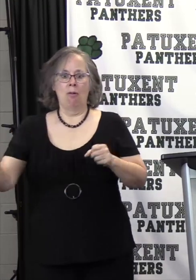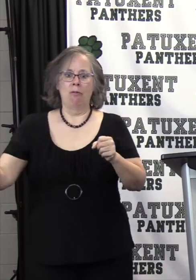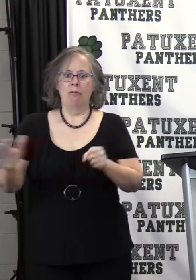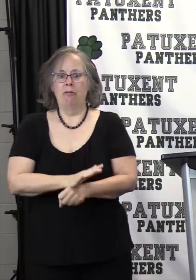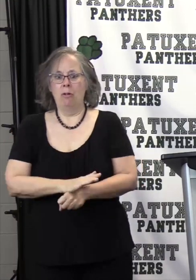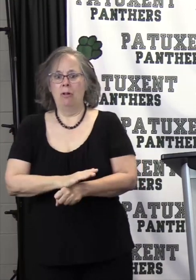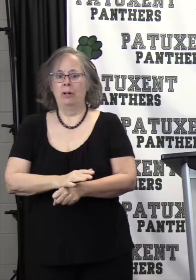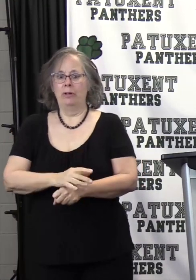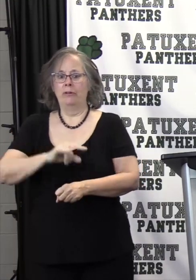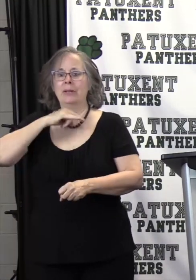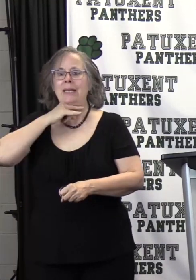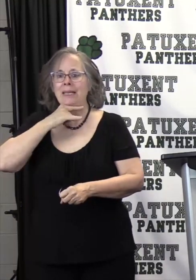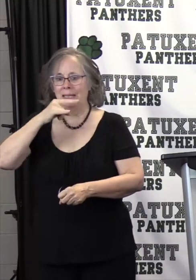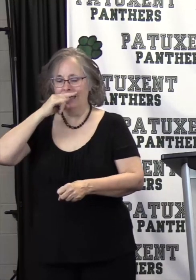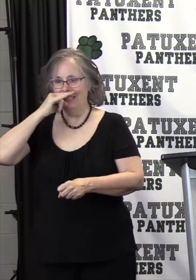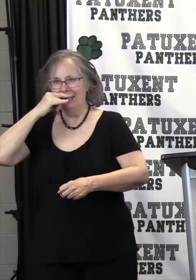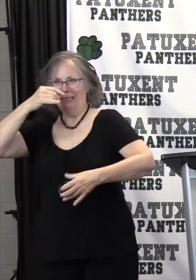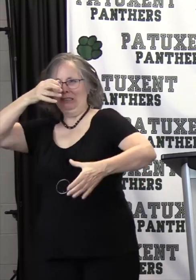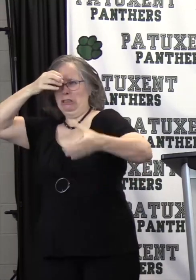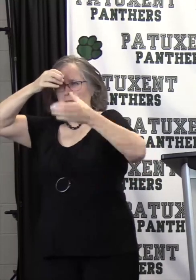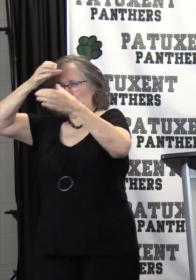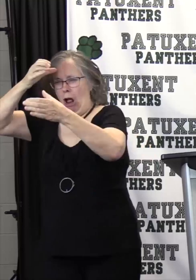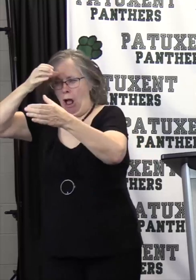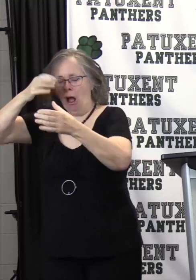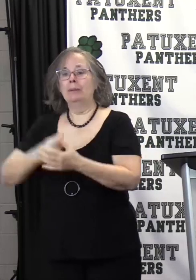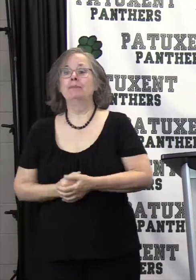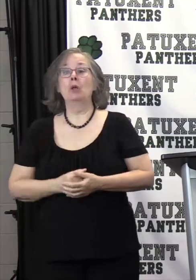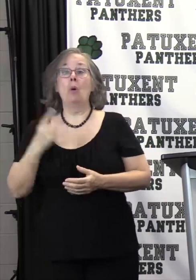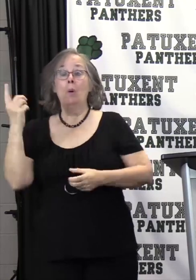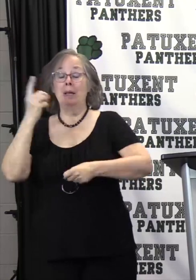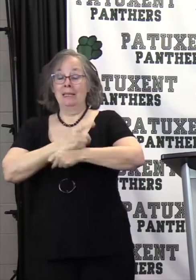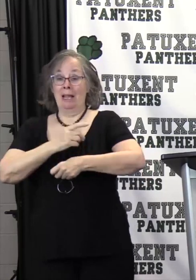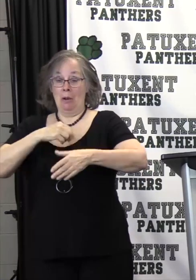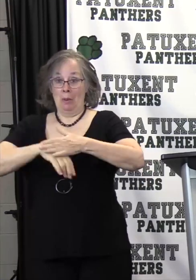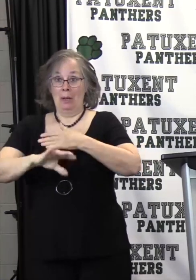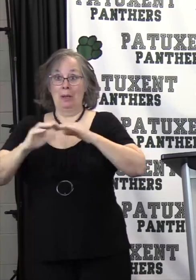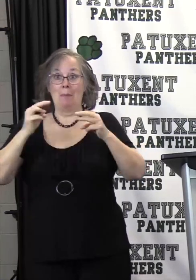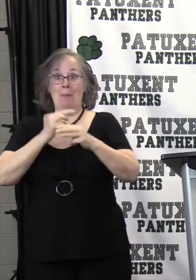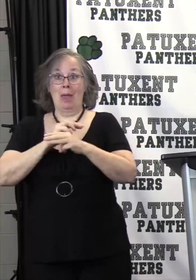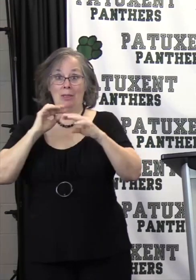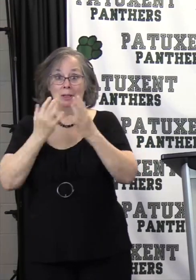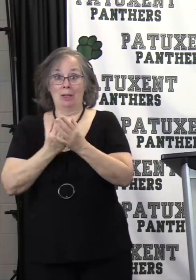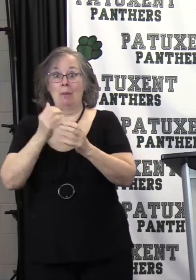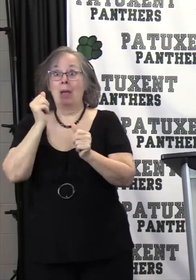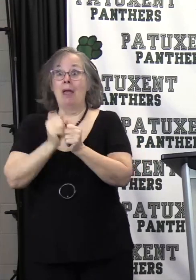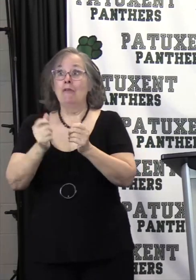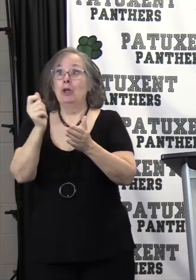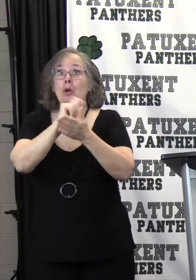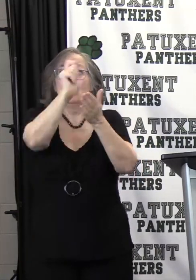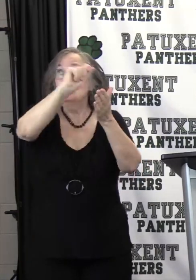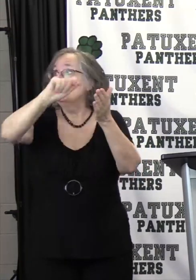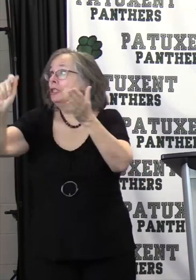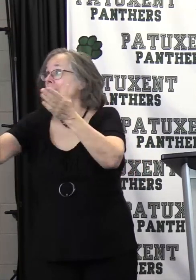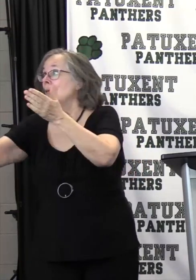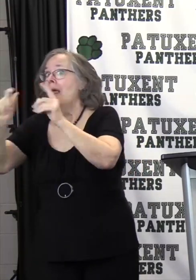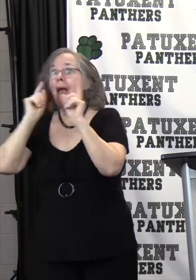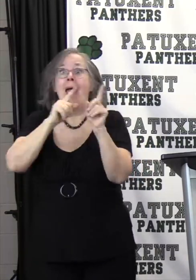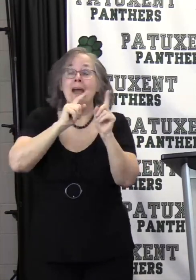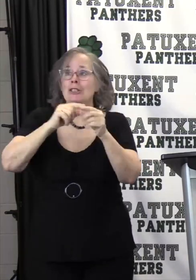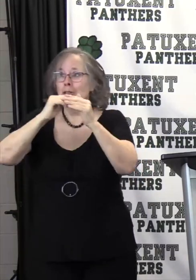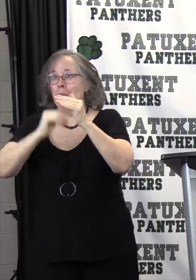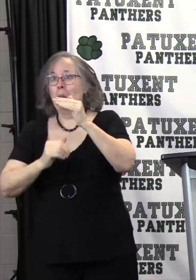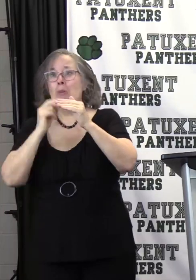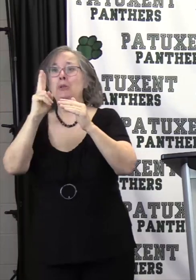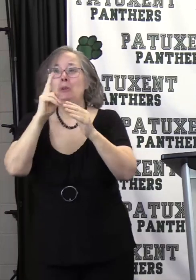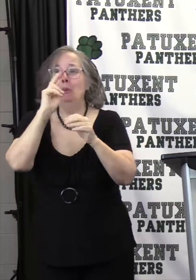with insanely brilliant kids. I went to one day of Math Club, and every question that was put on the board was answered in less